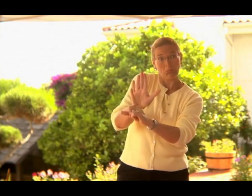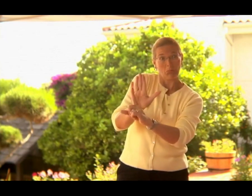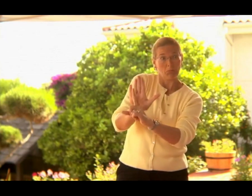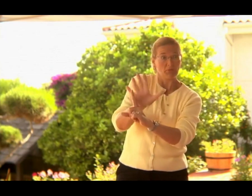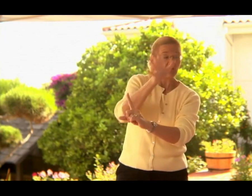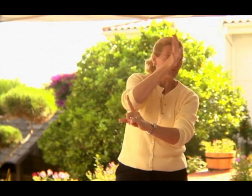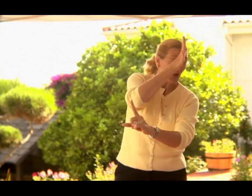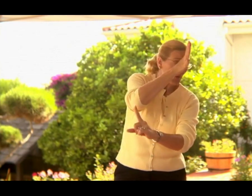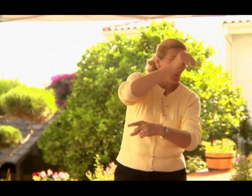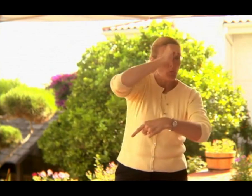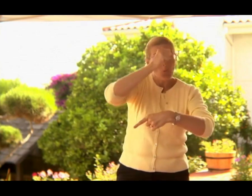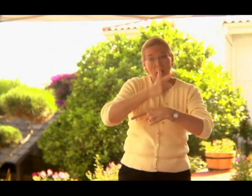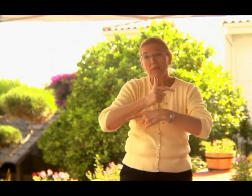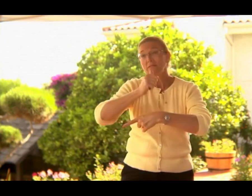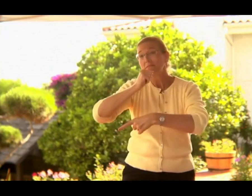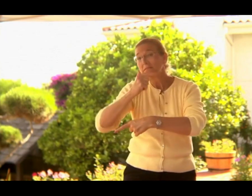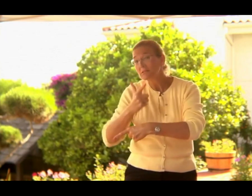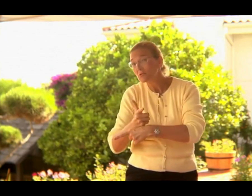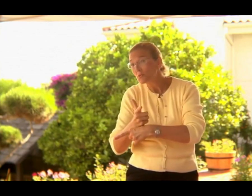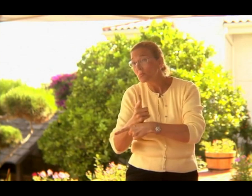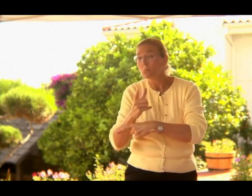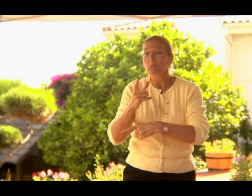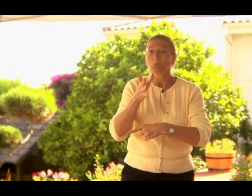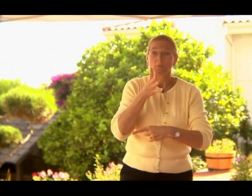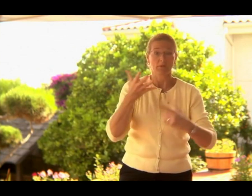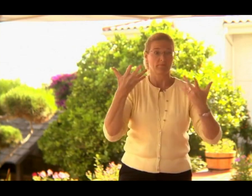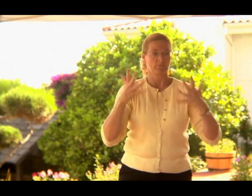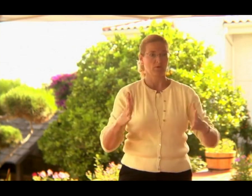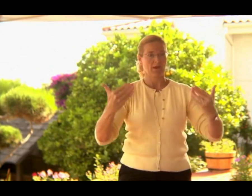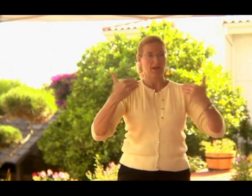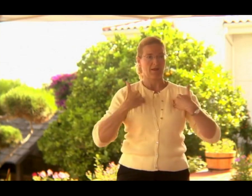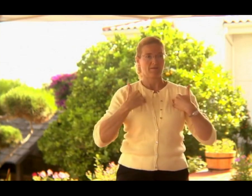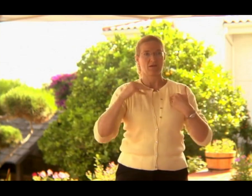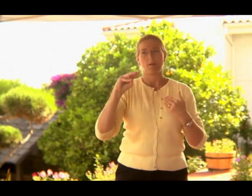A person whose father, brother, sister, or mother has had melanoma